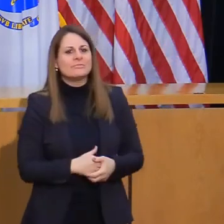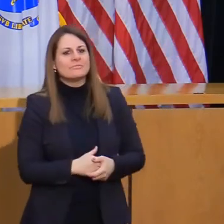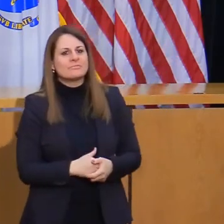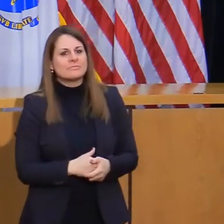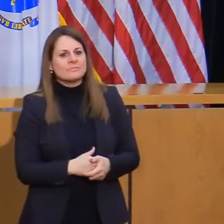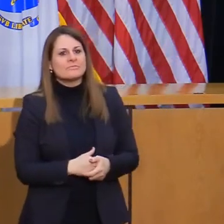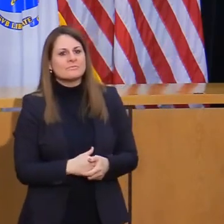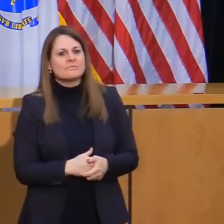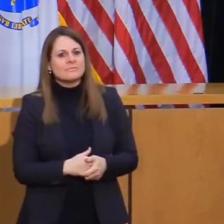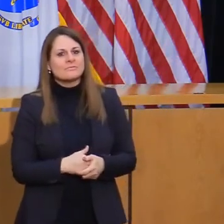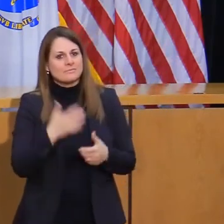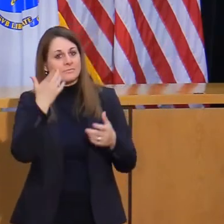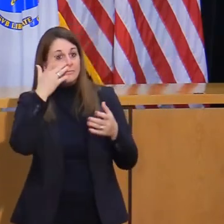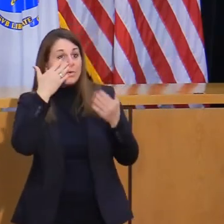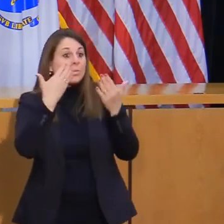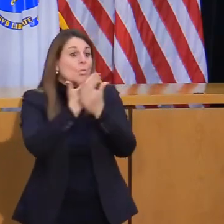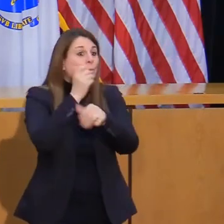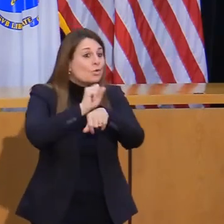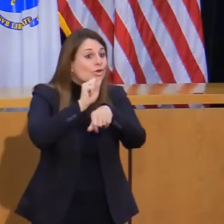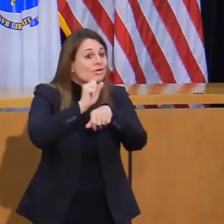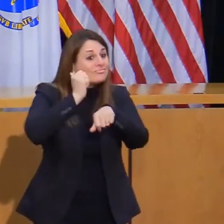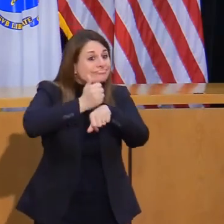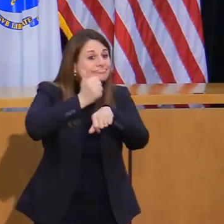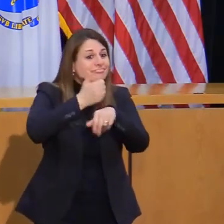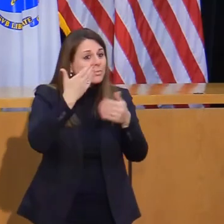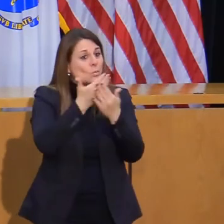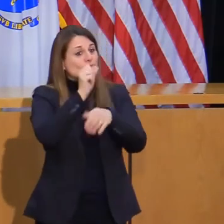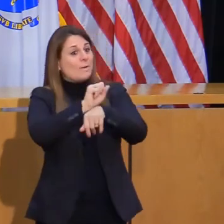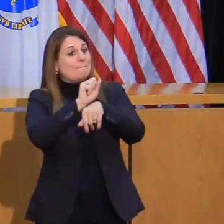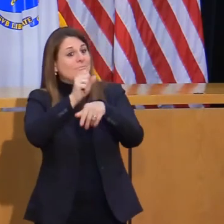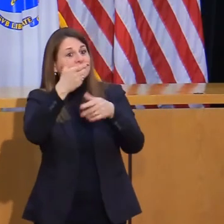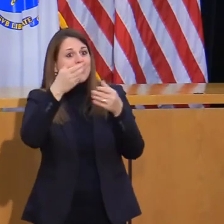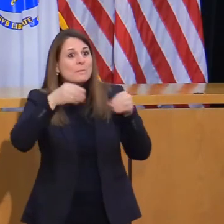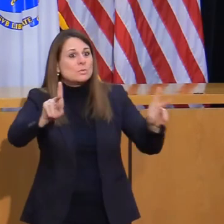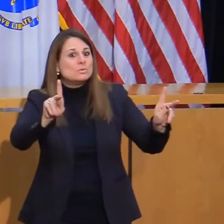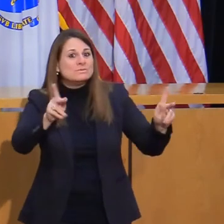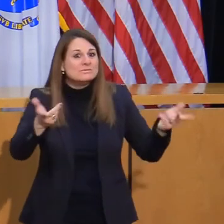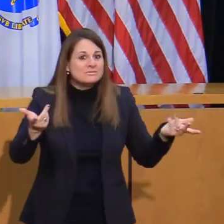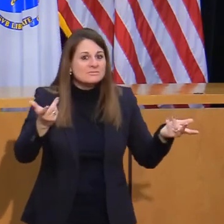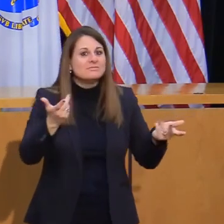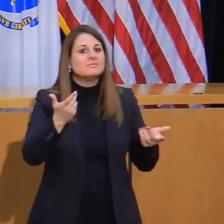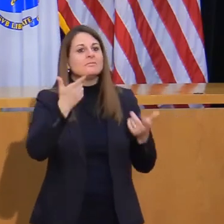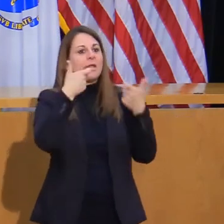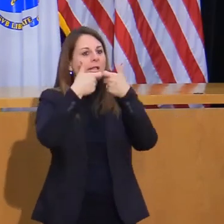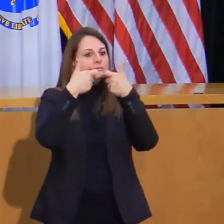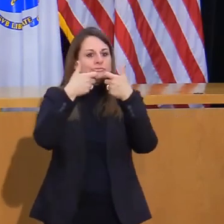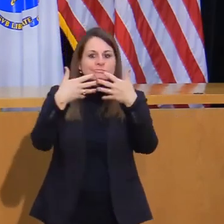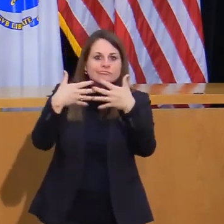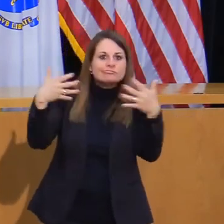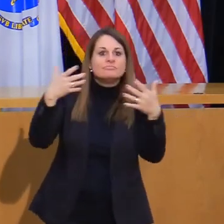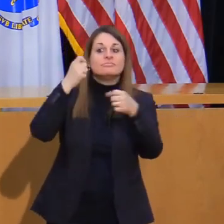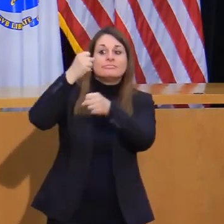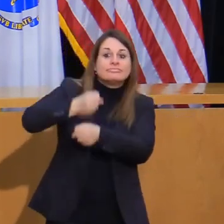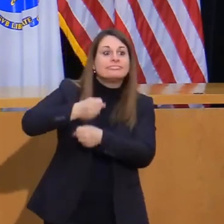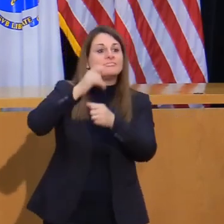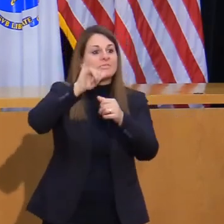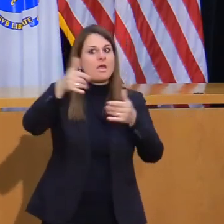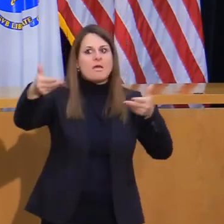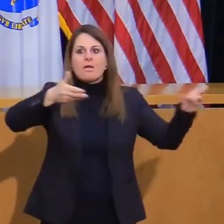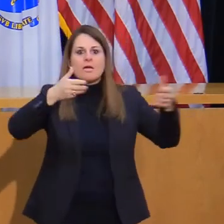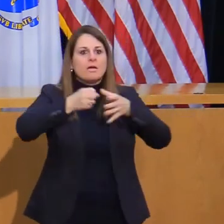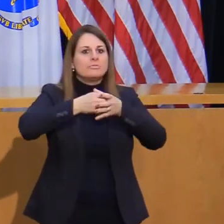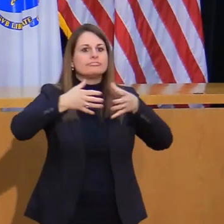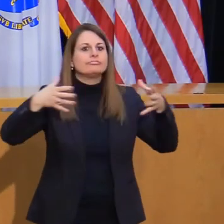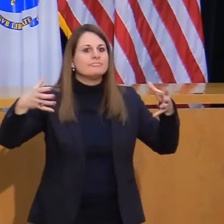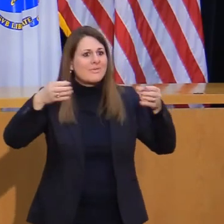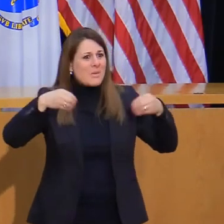the platforms, but all the issues around transmission and infrastructure that are associated with that. So I think that's a big opportunity, and